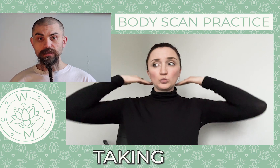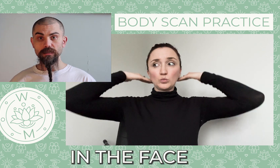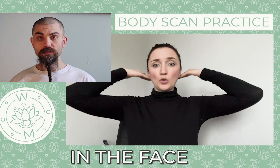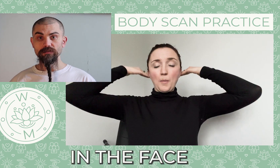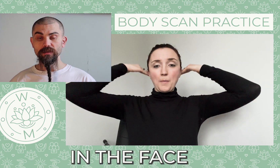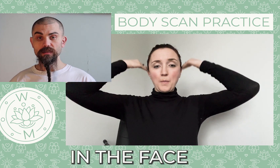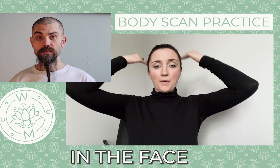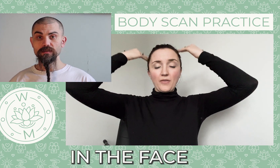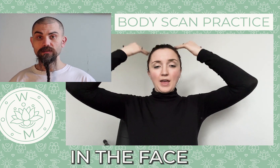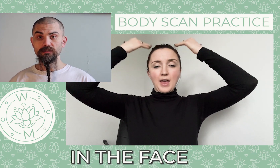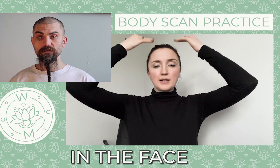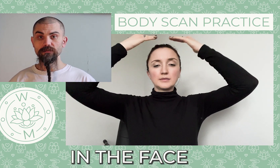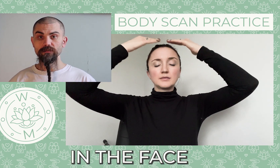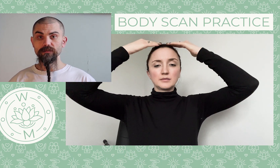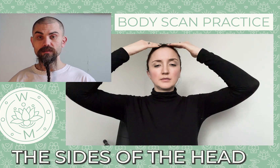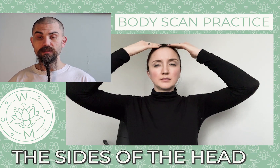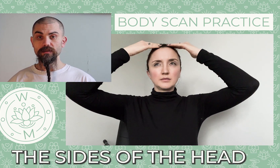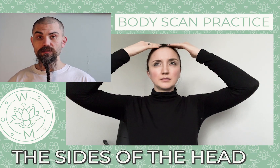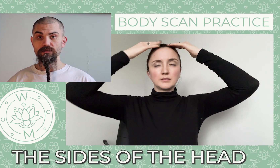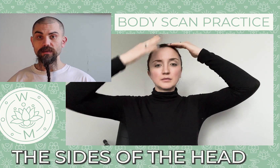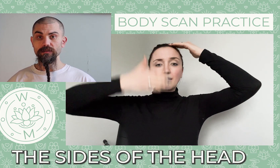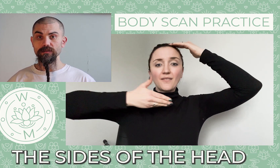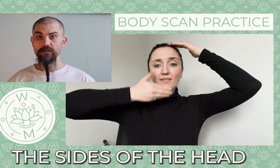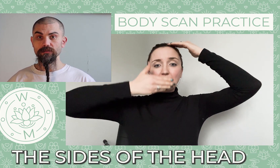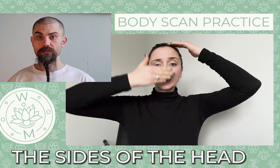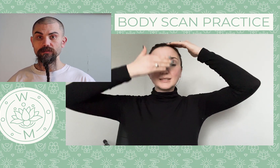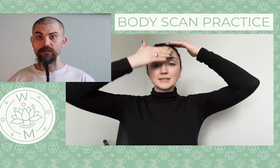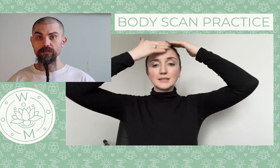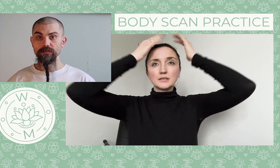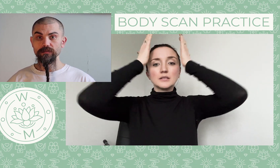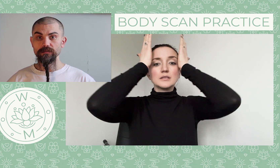taking in the face, sides of the head.